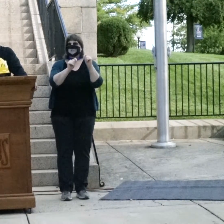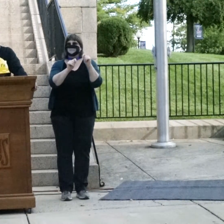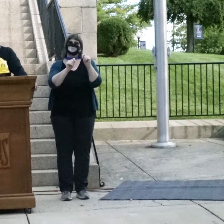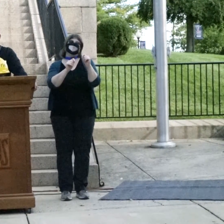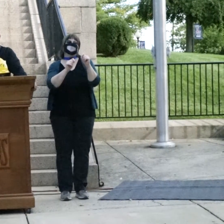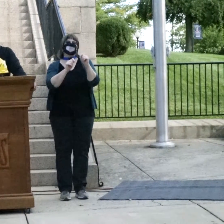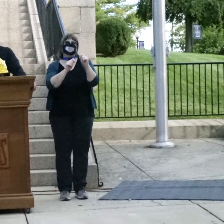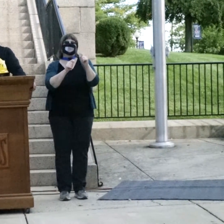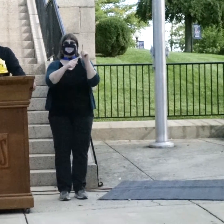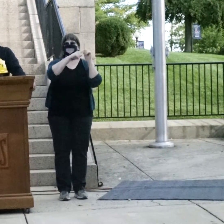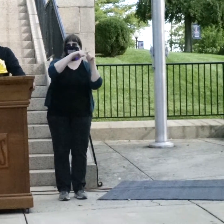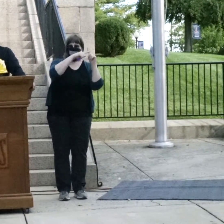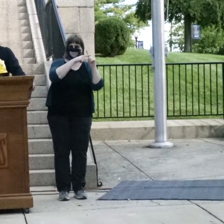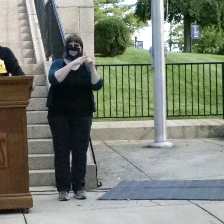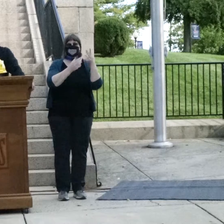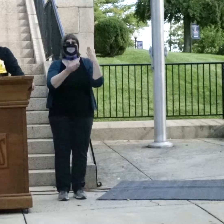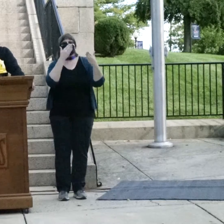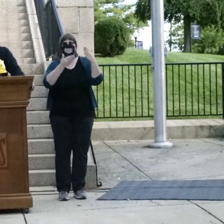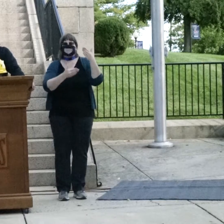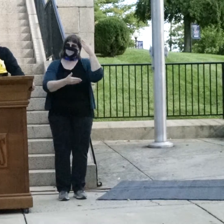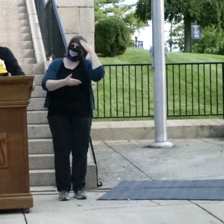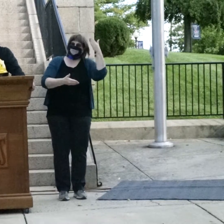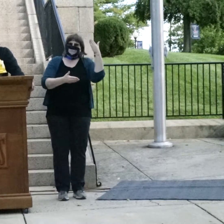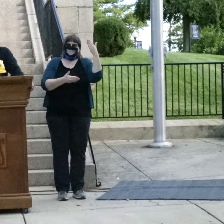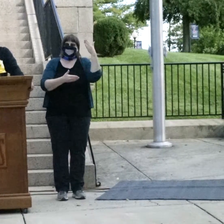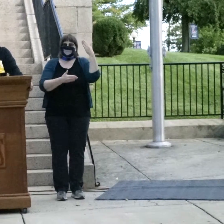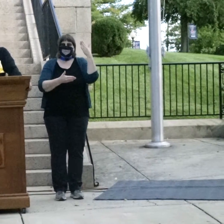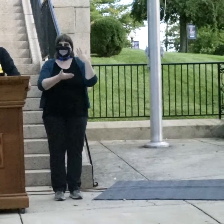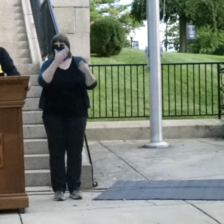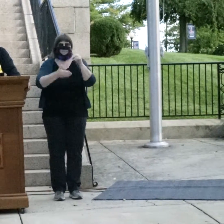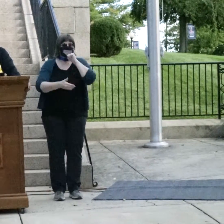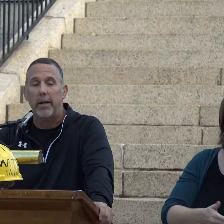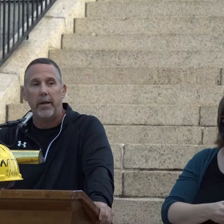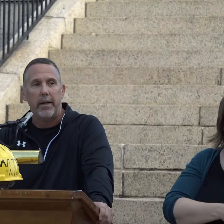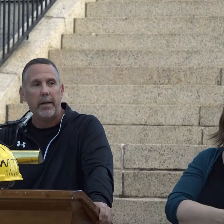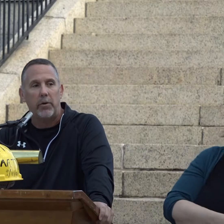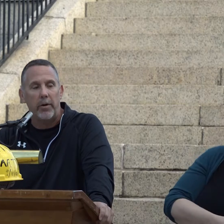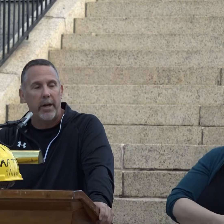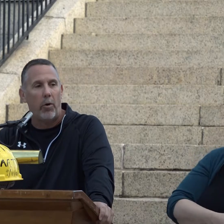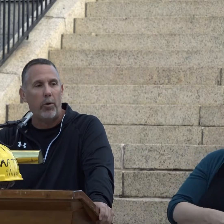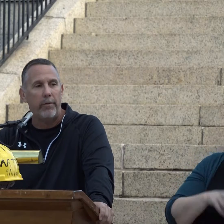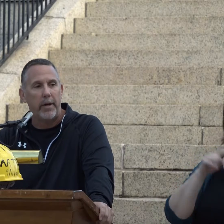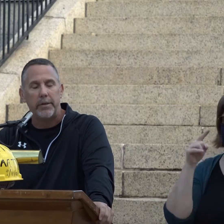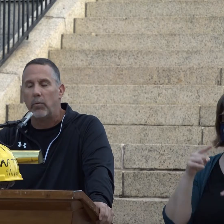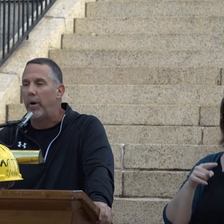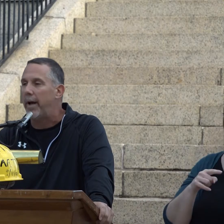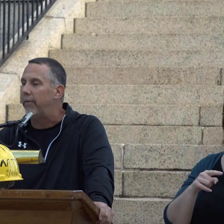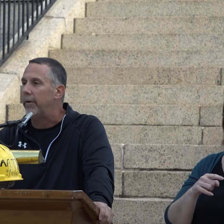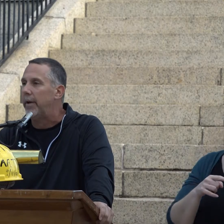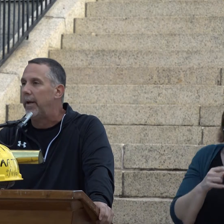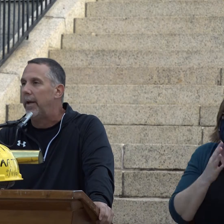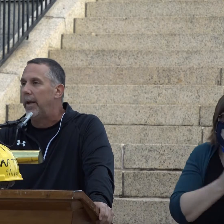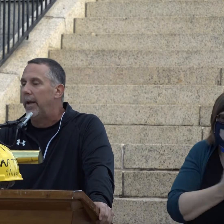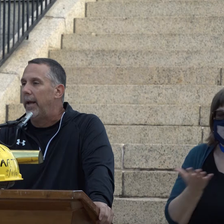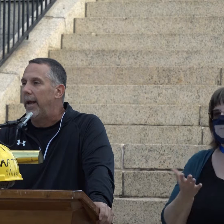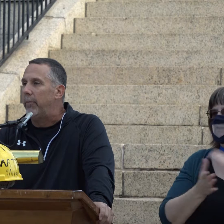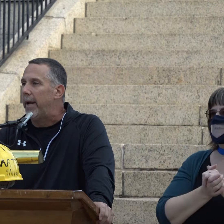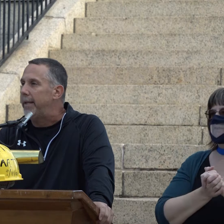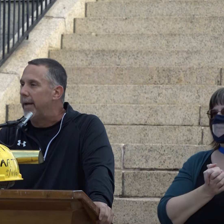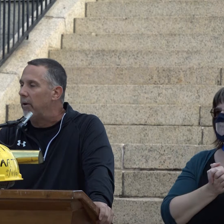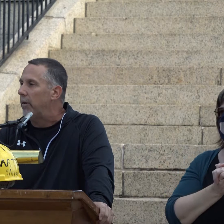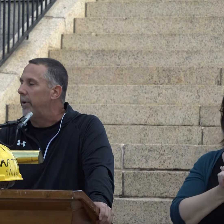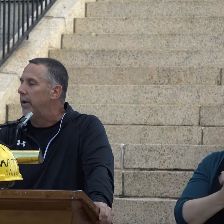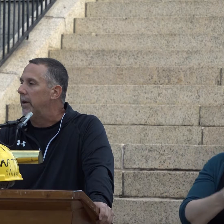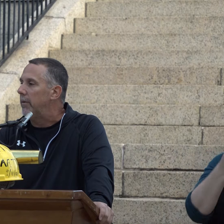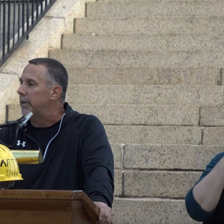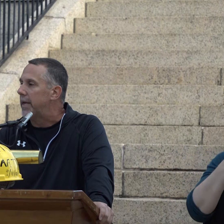can do it, Marty can do it. Maybe he hit his head and he didn't have a phone, and maybe he couldn't get a hold of us or whatever. And we